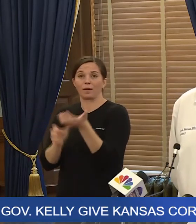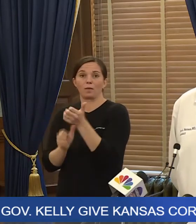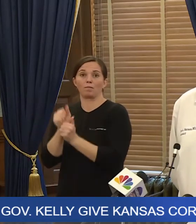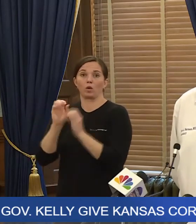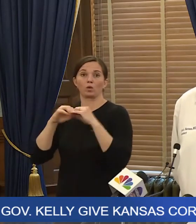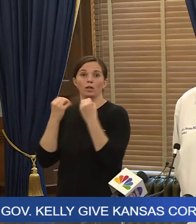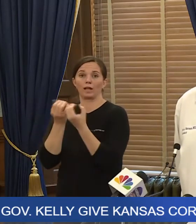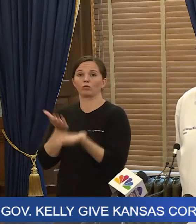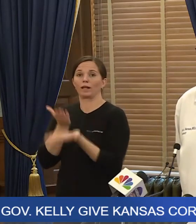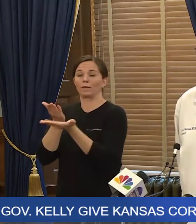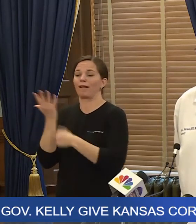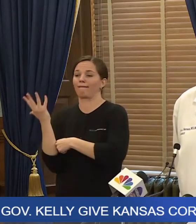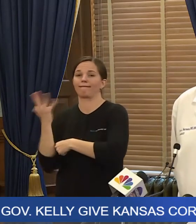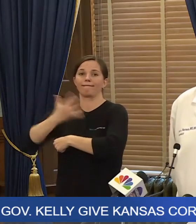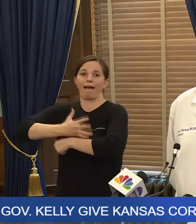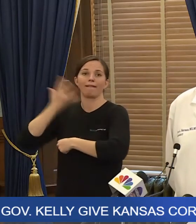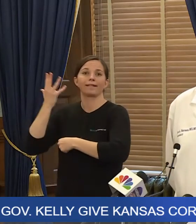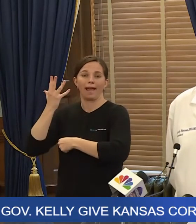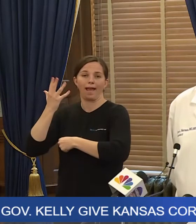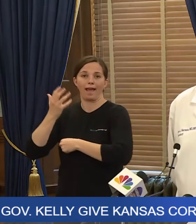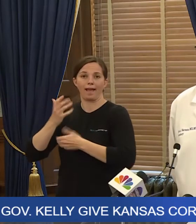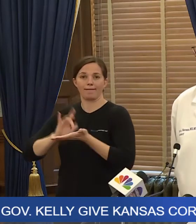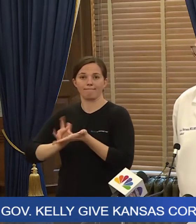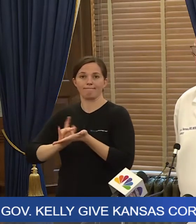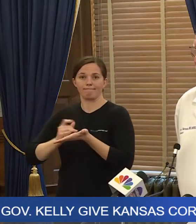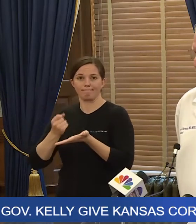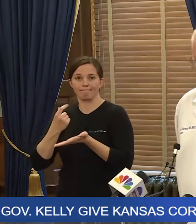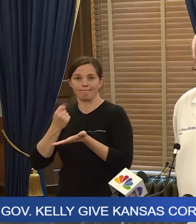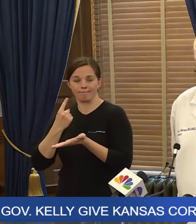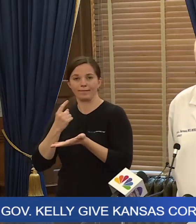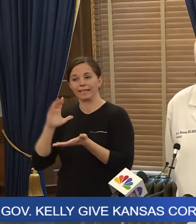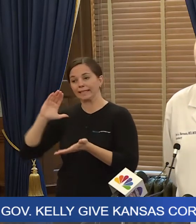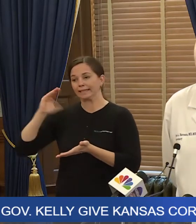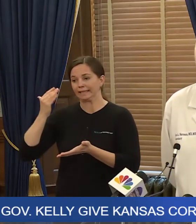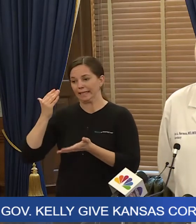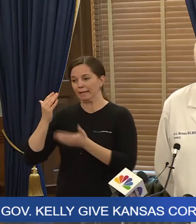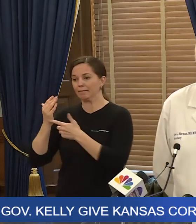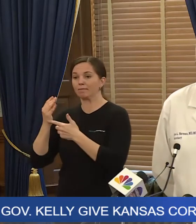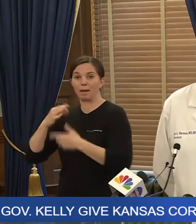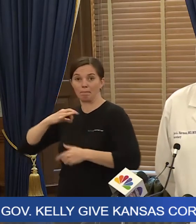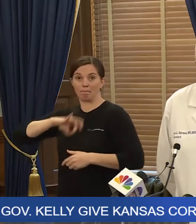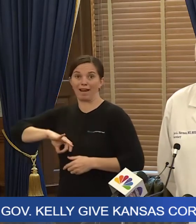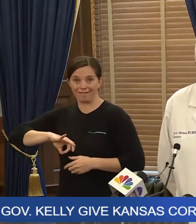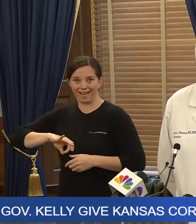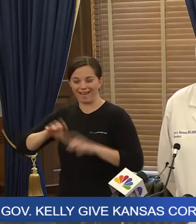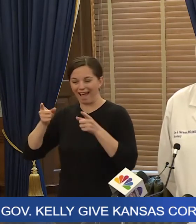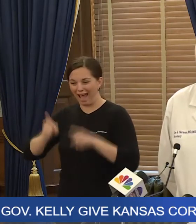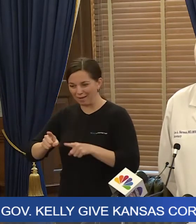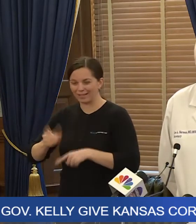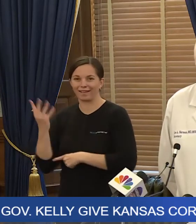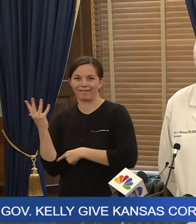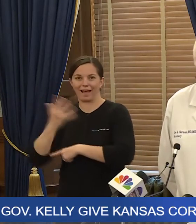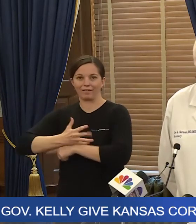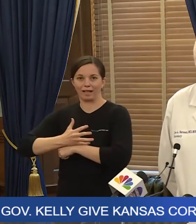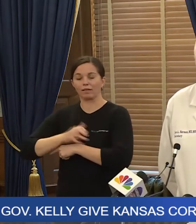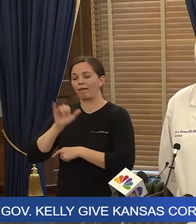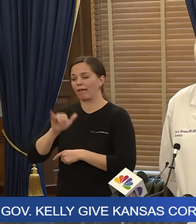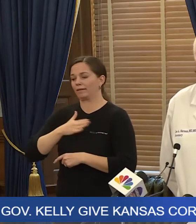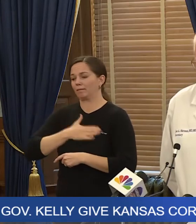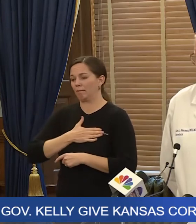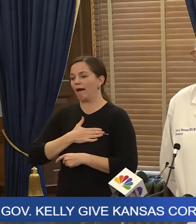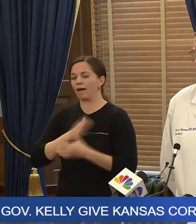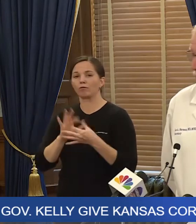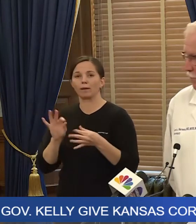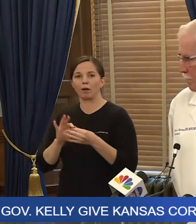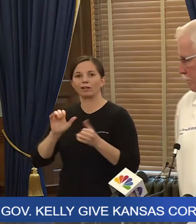organizations are recommending, a 5-day course. It seems like the maximum benefit is achieved in 5 days anyway. So that's the end of my prepared remarks. I'm going to turn over to